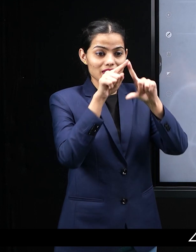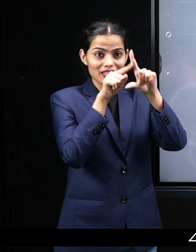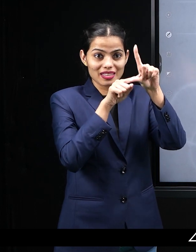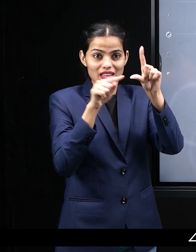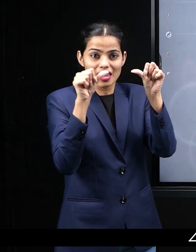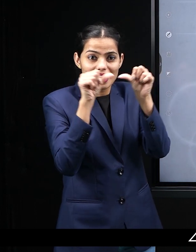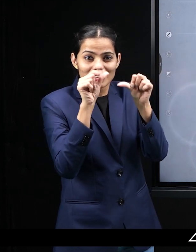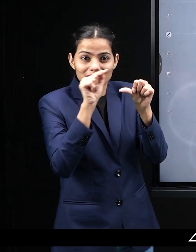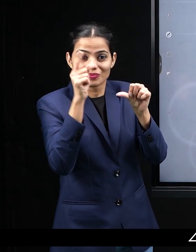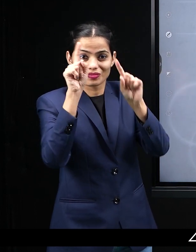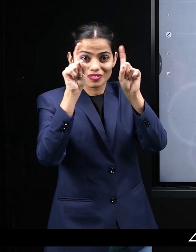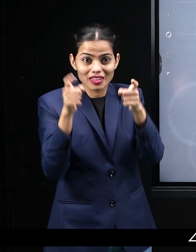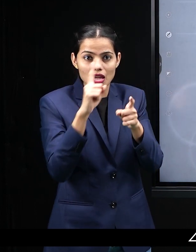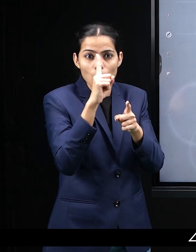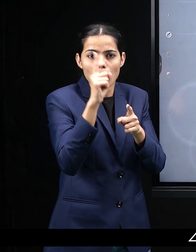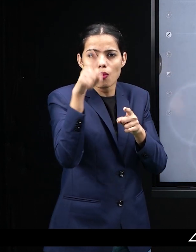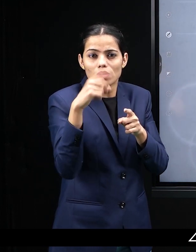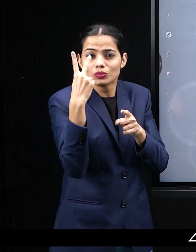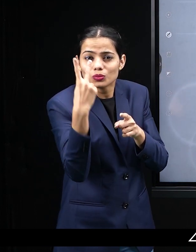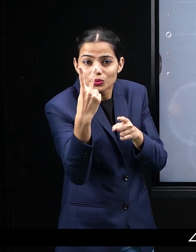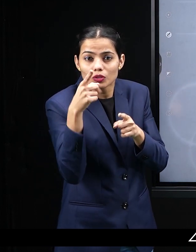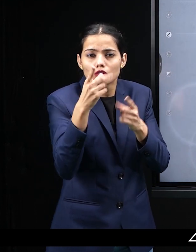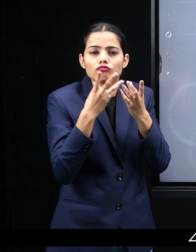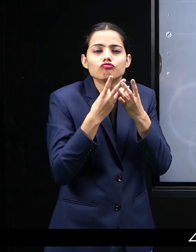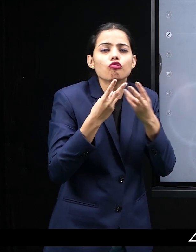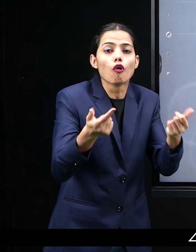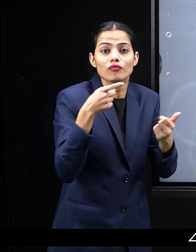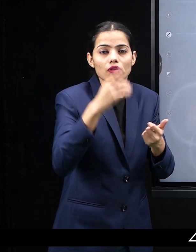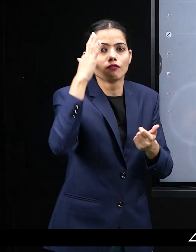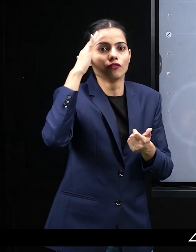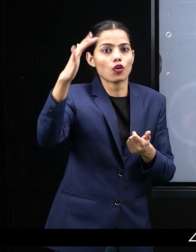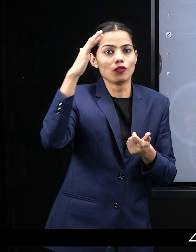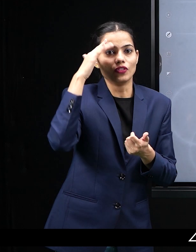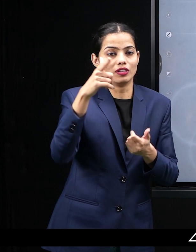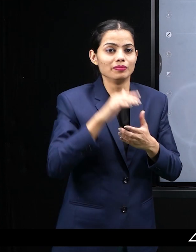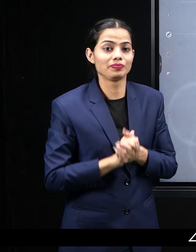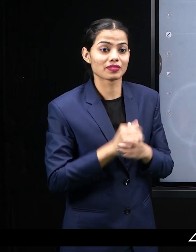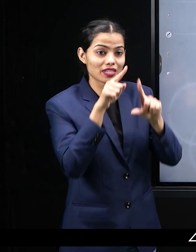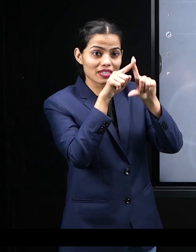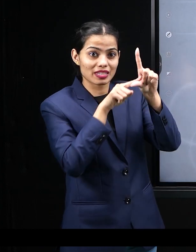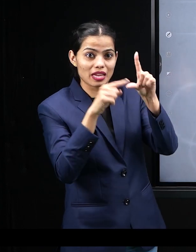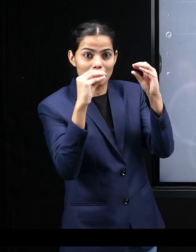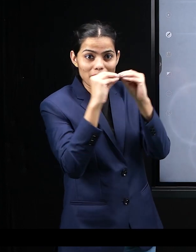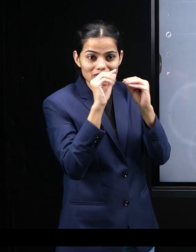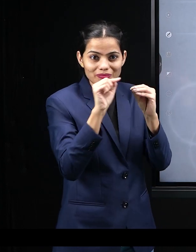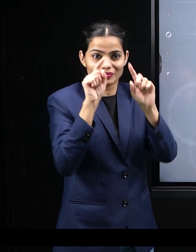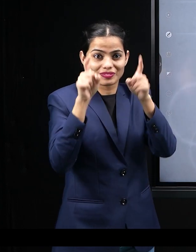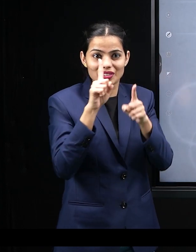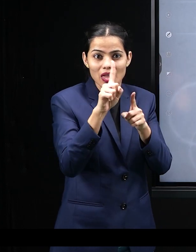Angle A is equal to half of angle C by above theorem. Angle B is equal to